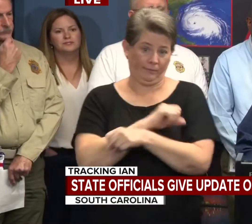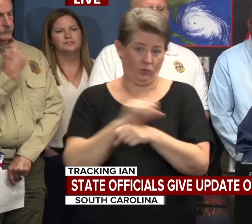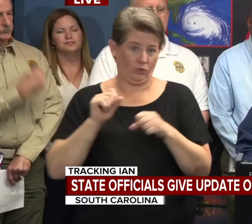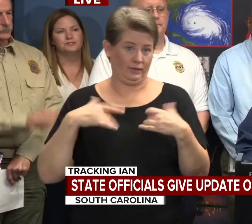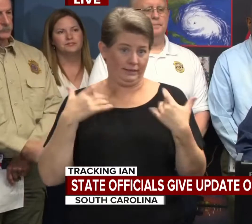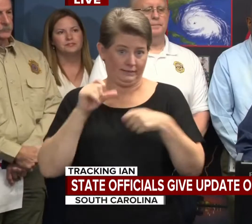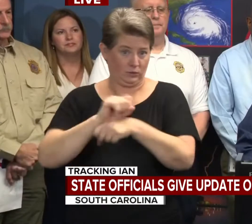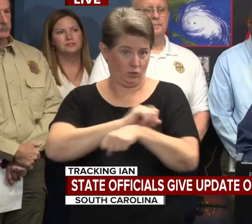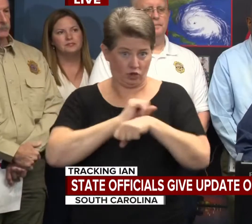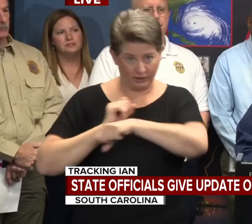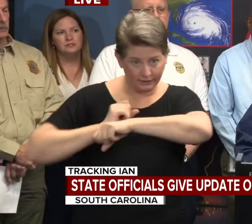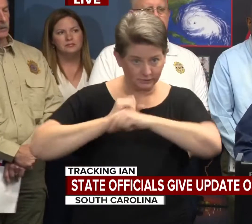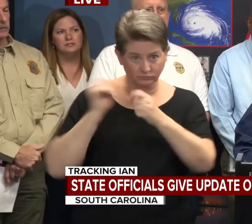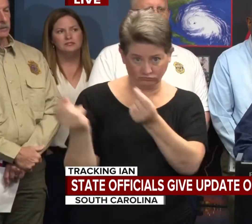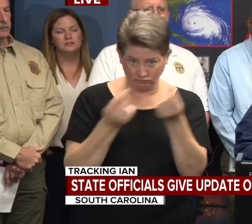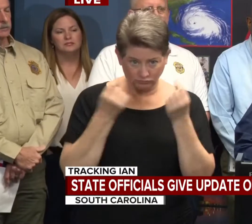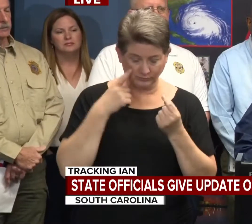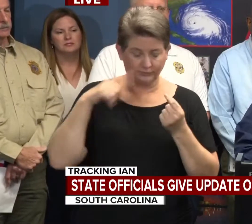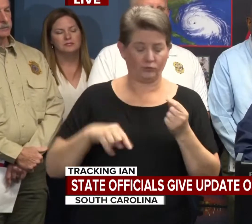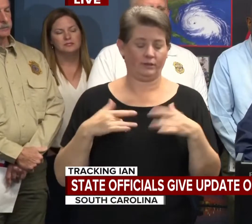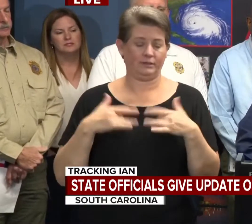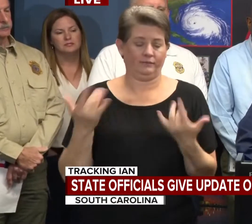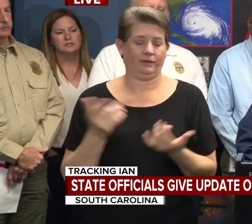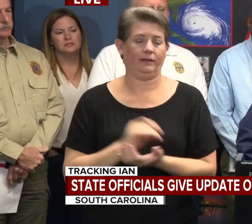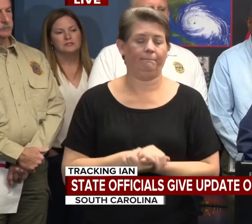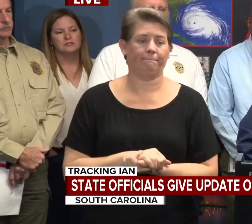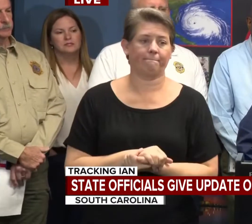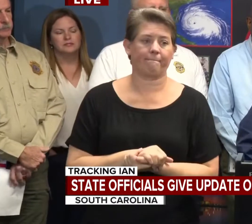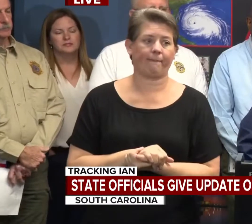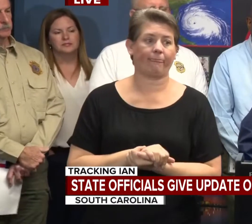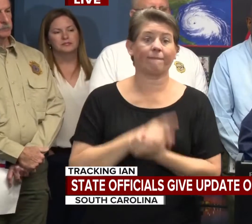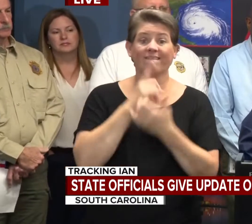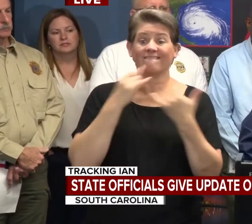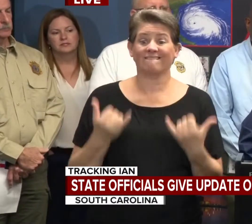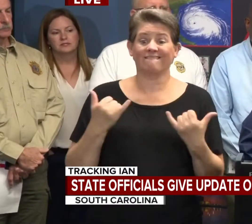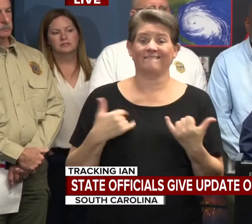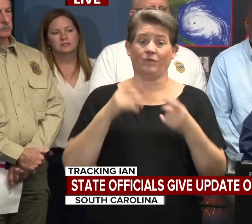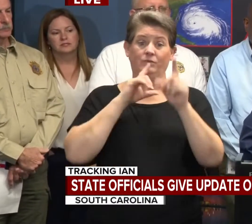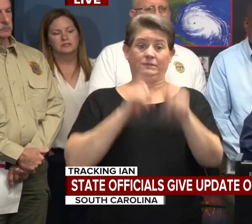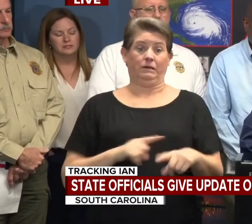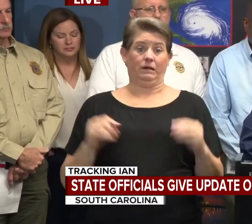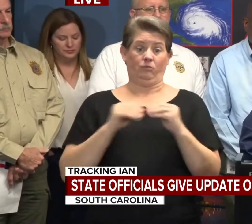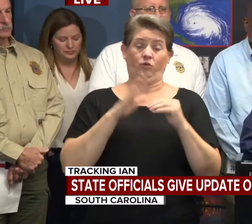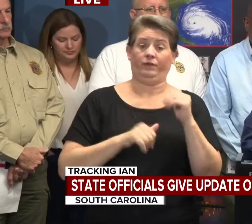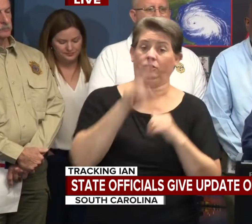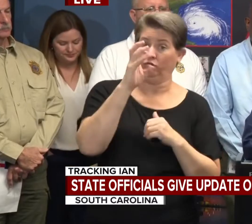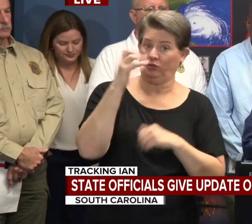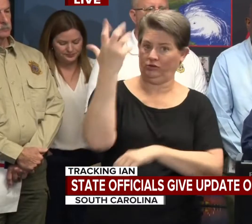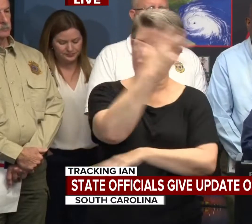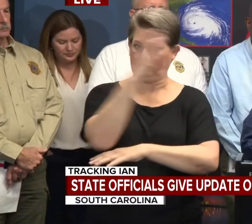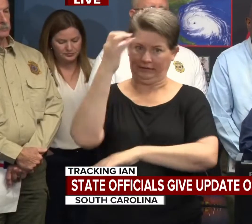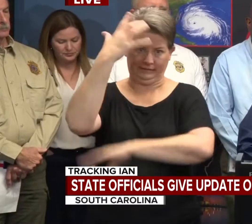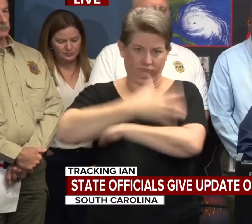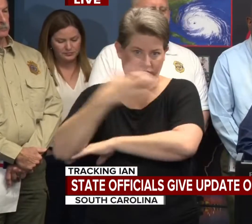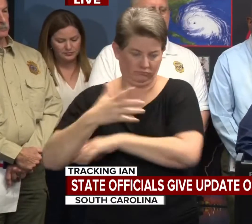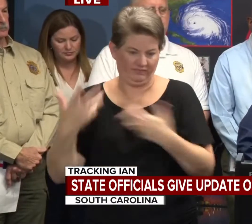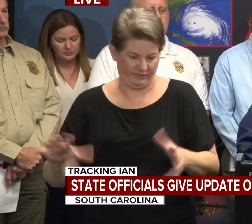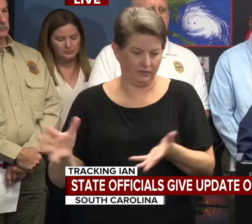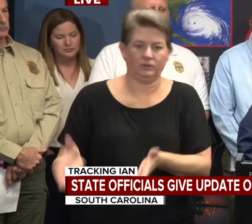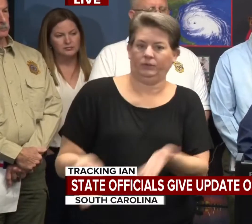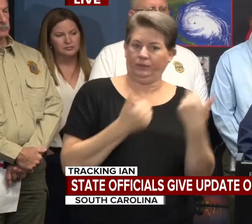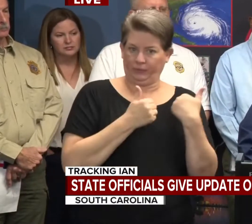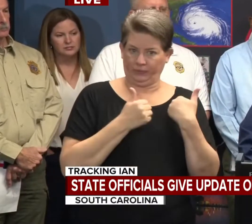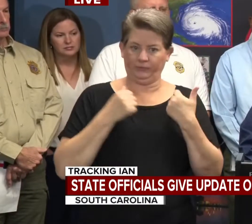event. As of now, we've responded to more than 200 downed trees across the state that's been removed in order